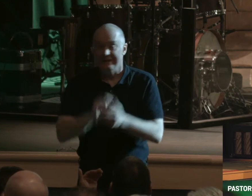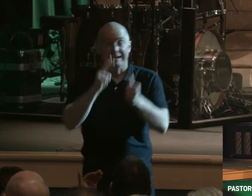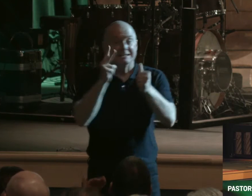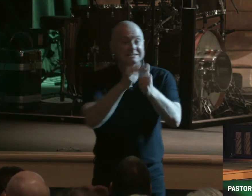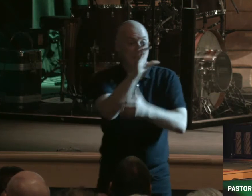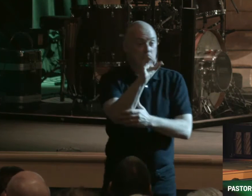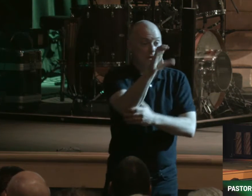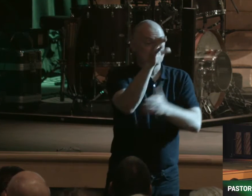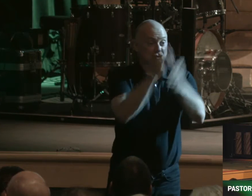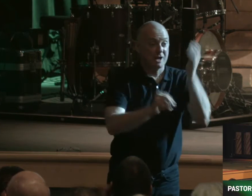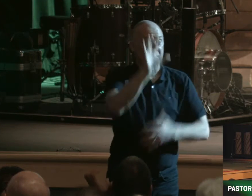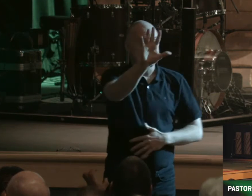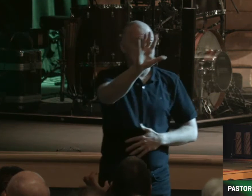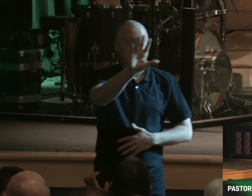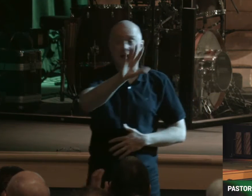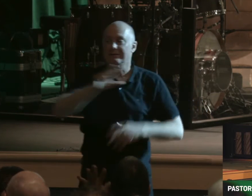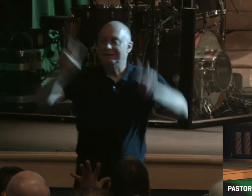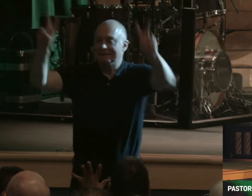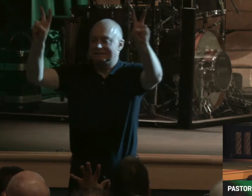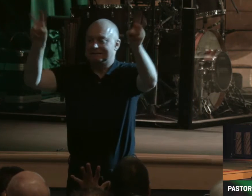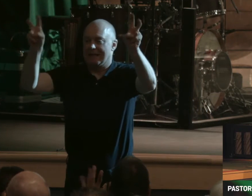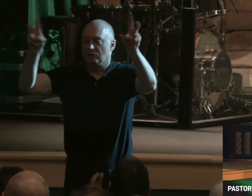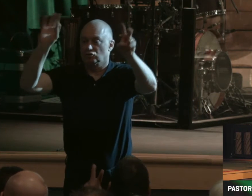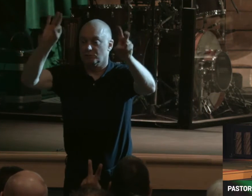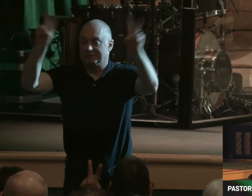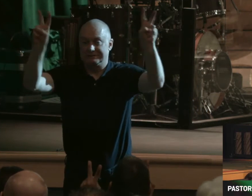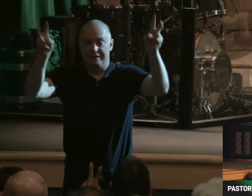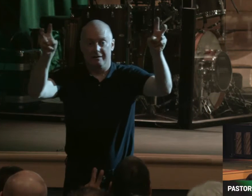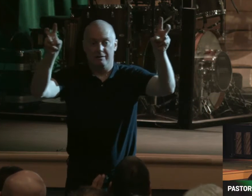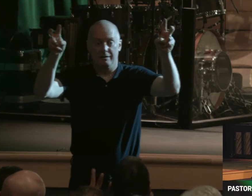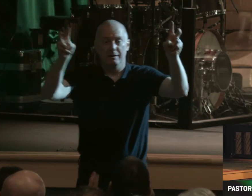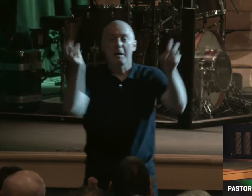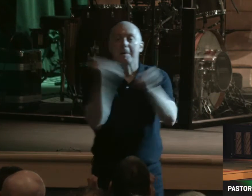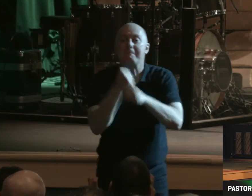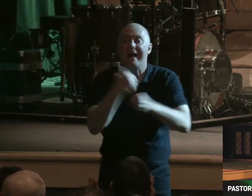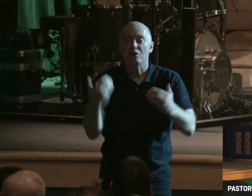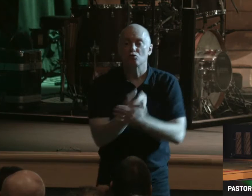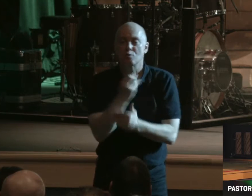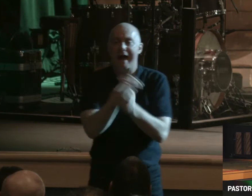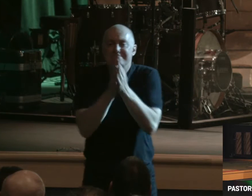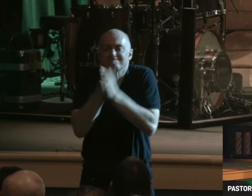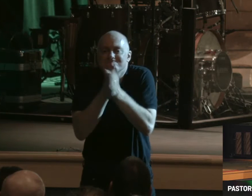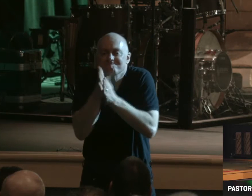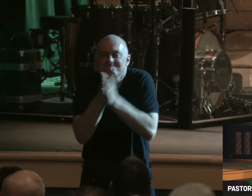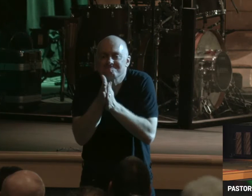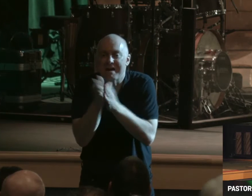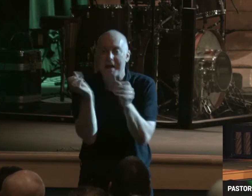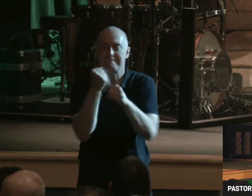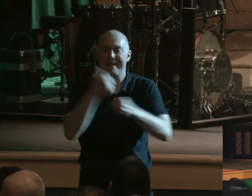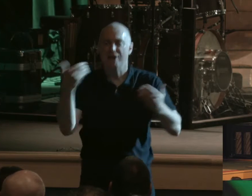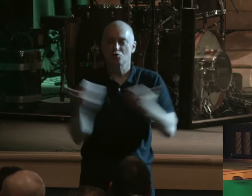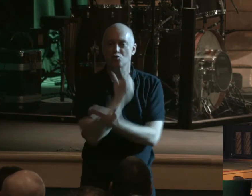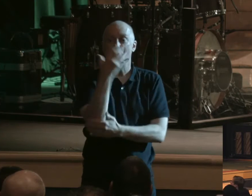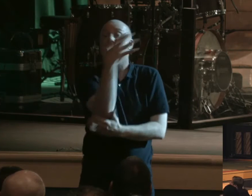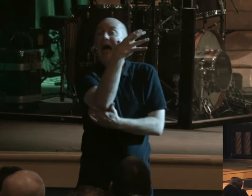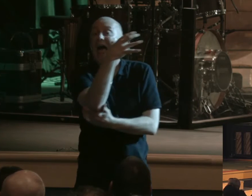2 Corinthians 5, and here's our sermon title today. It's Made New and Motivated. Made